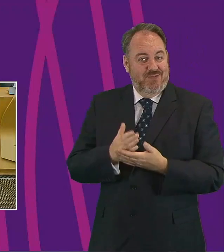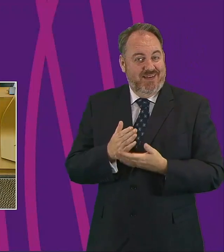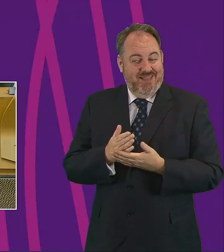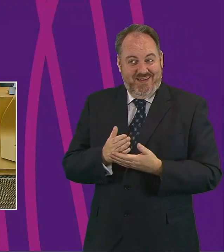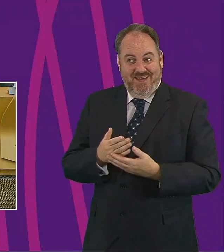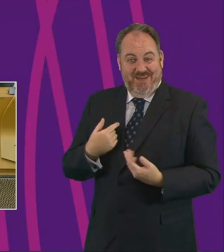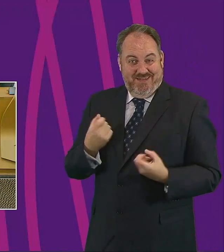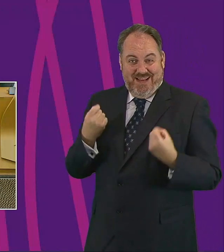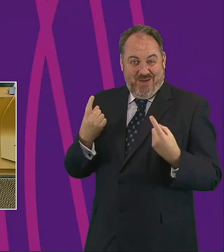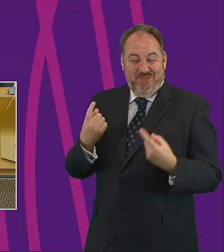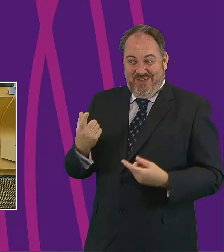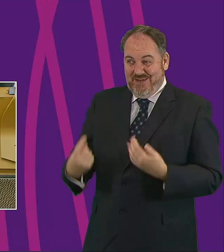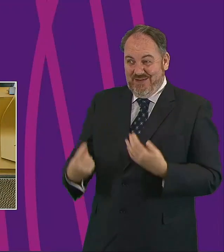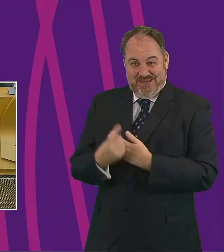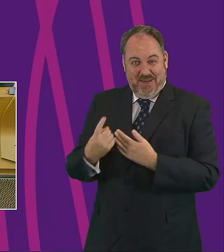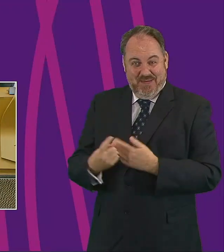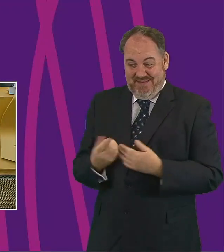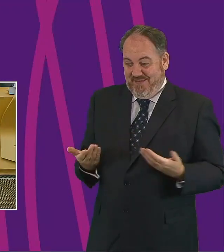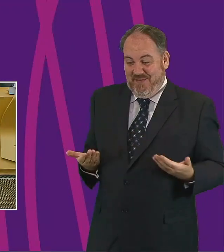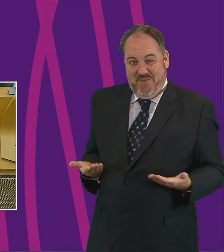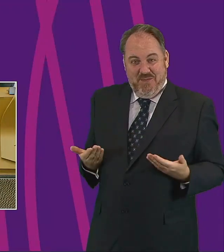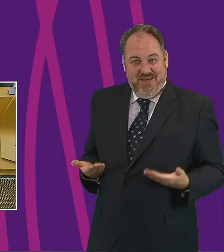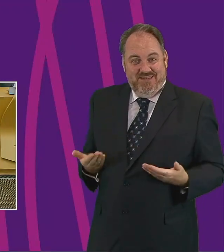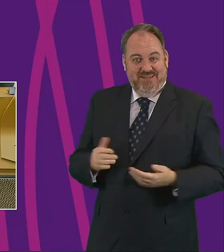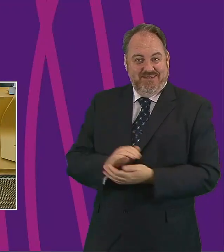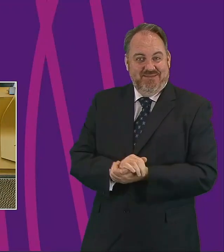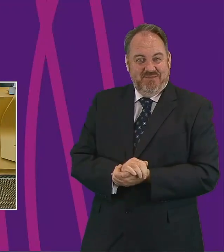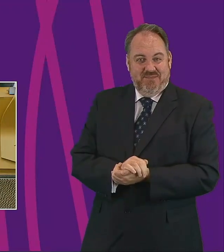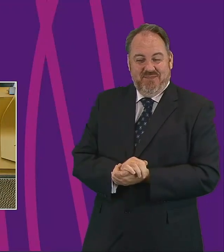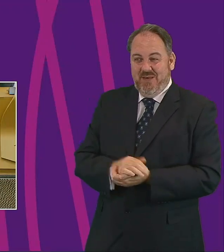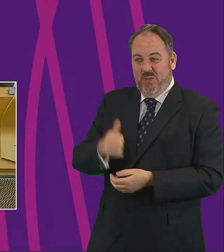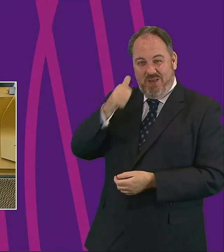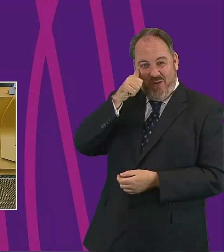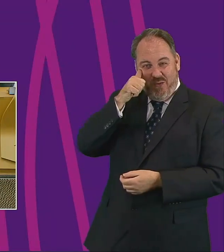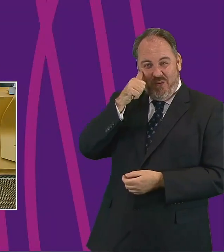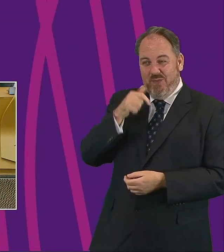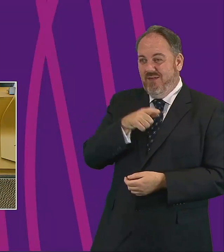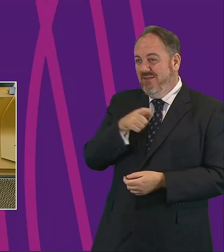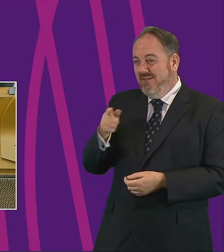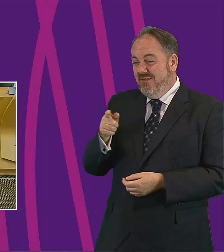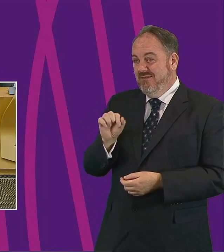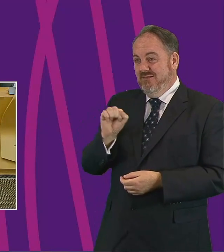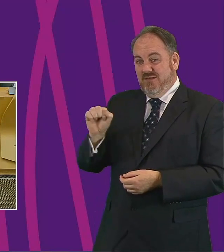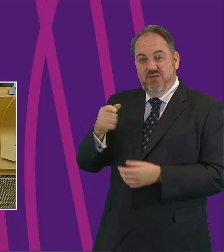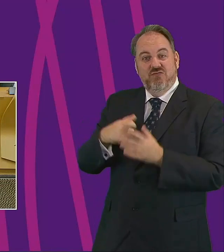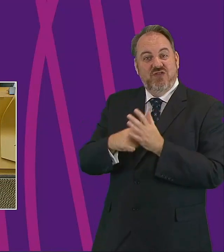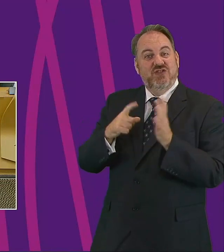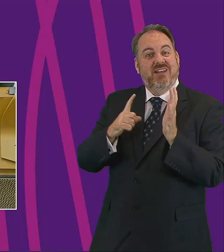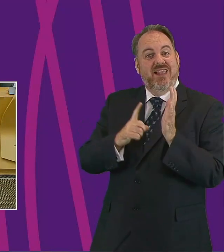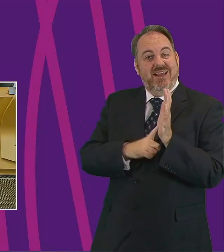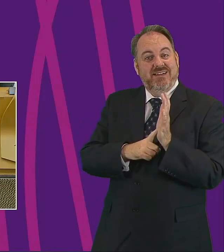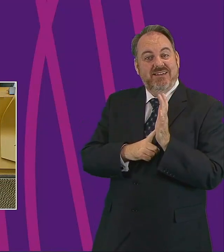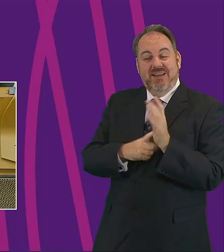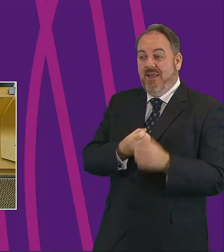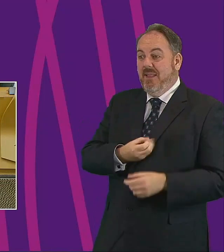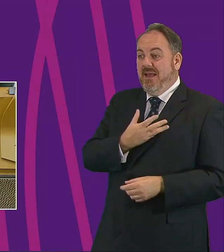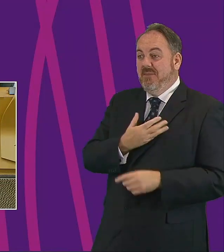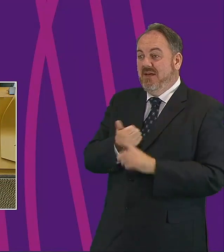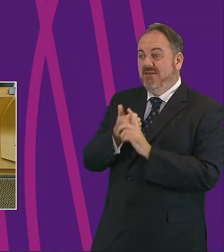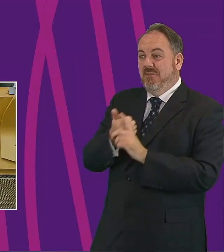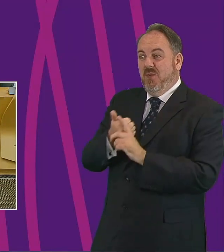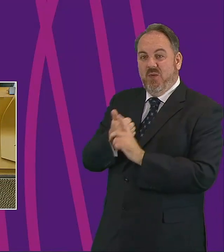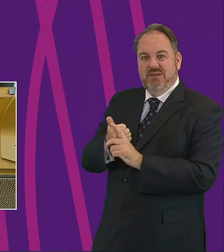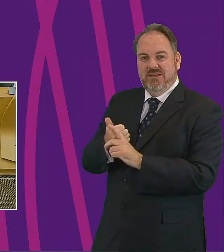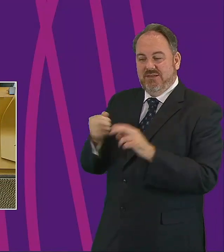situation we have right now, where almost a half of Richard Leonard's remaining Labour supporters, a